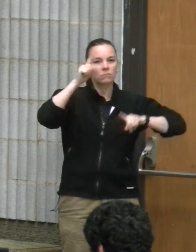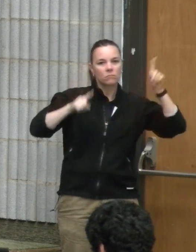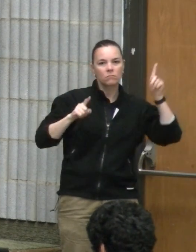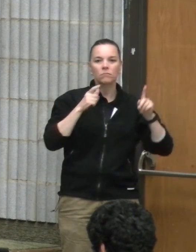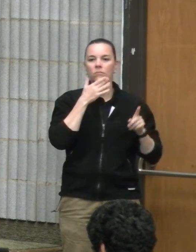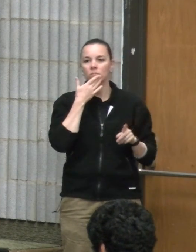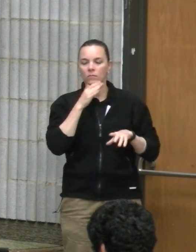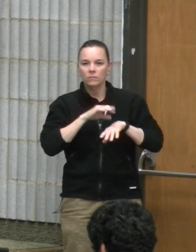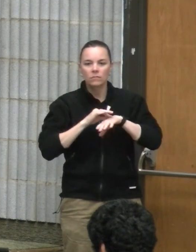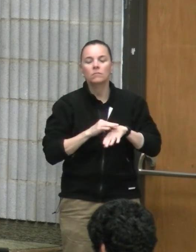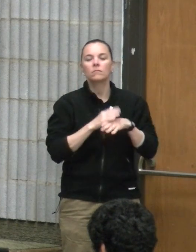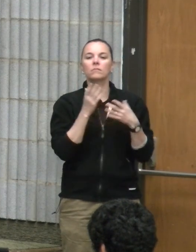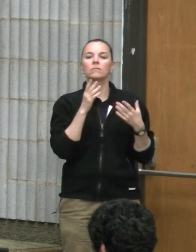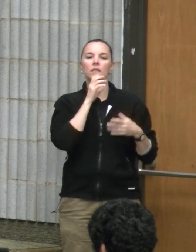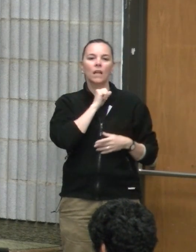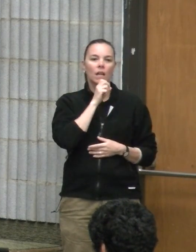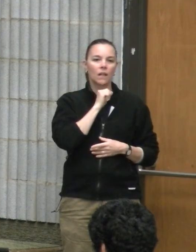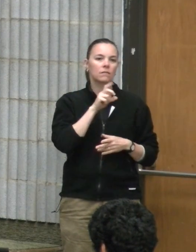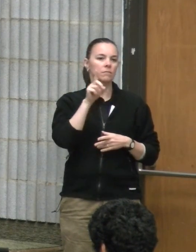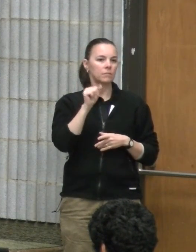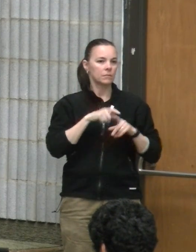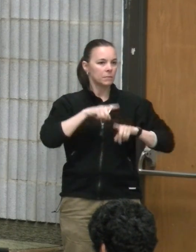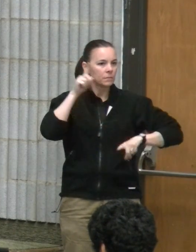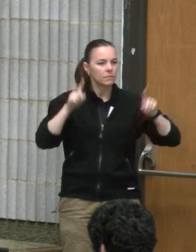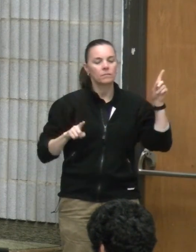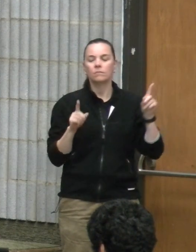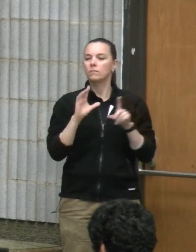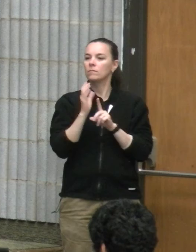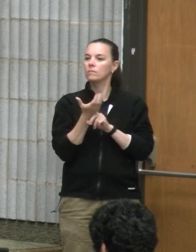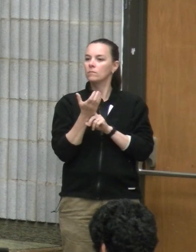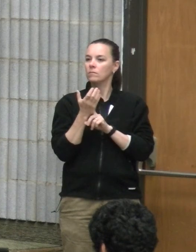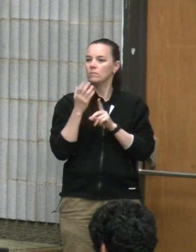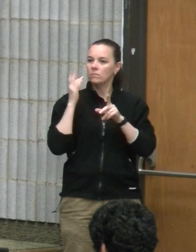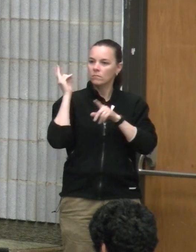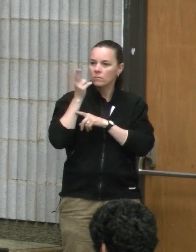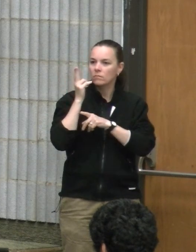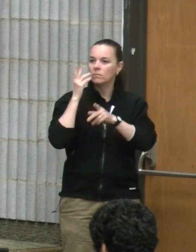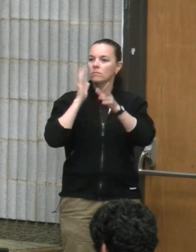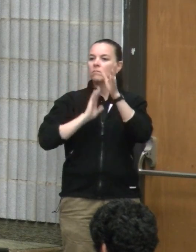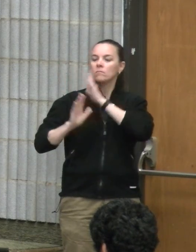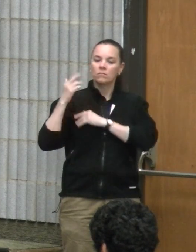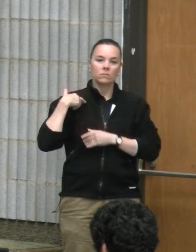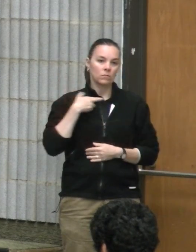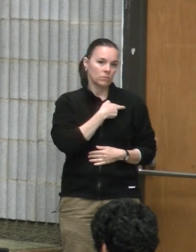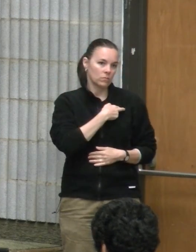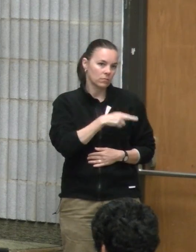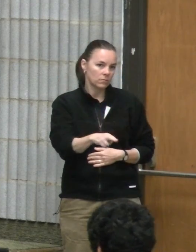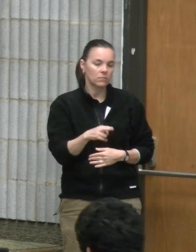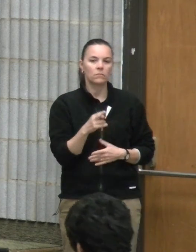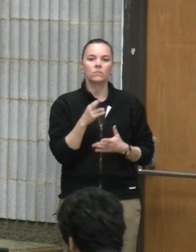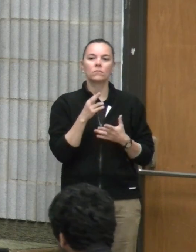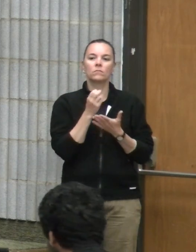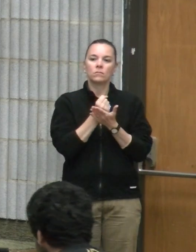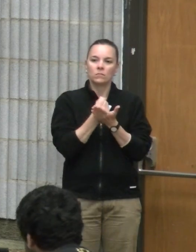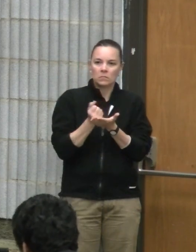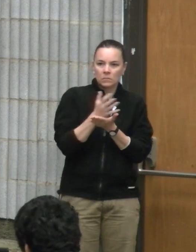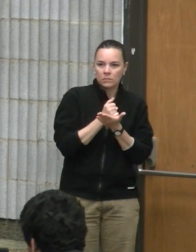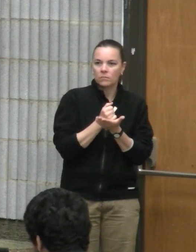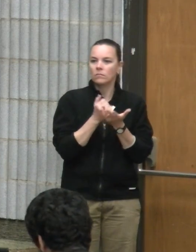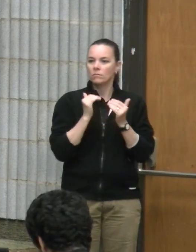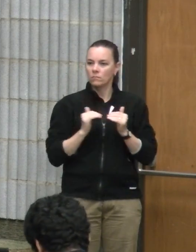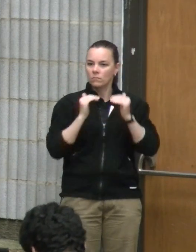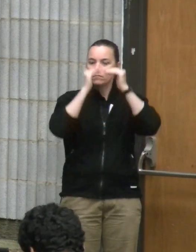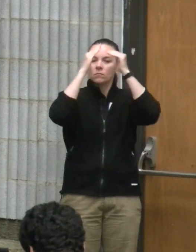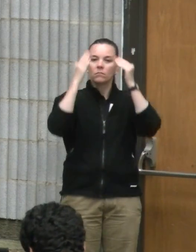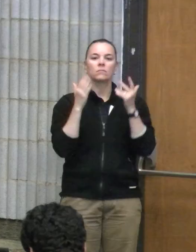ethnicity, age, disability, cultural heritage, religion, social status, financial